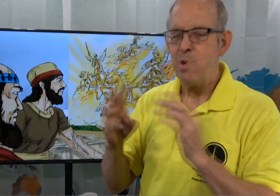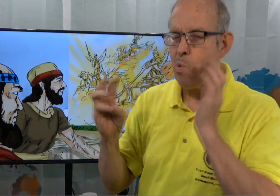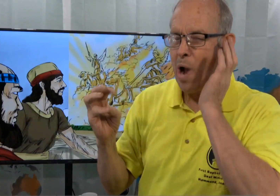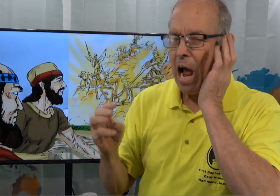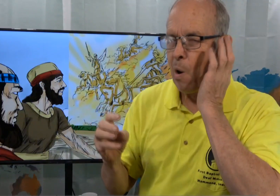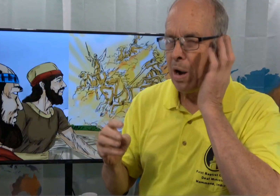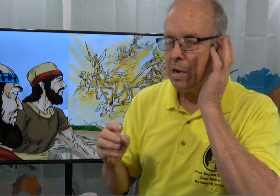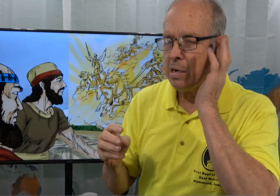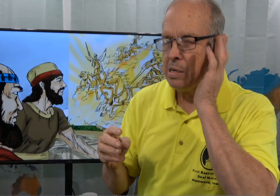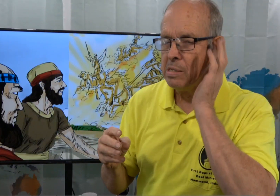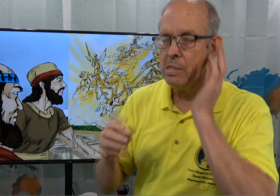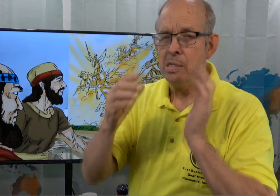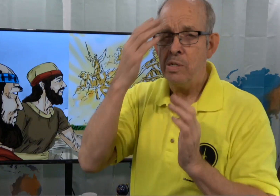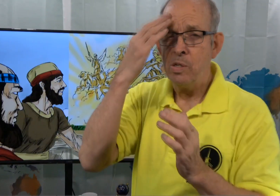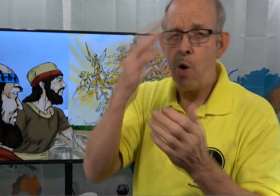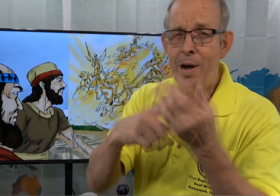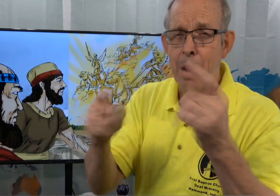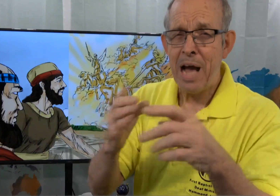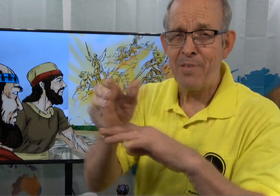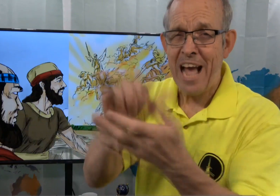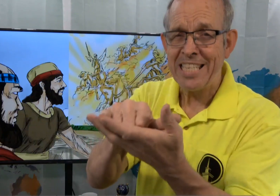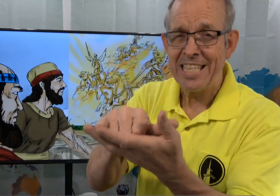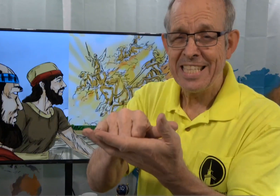Spirit. Wow. You know what happened after that?